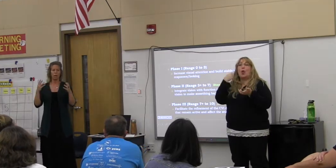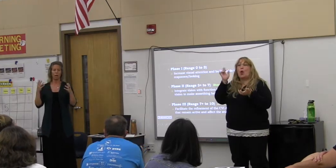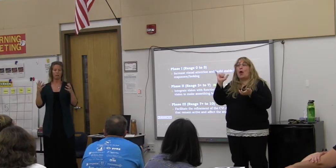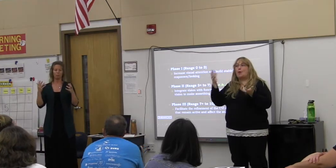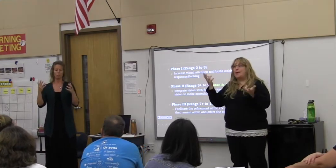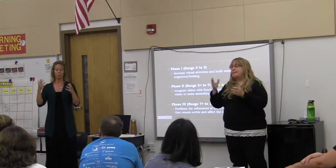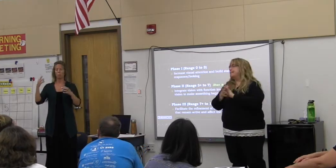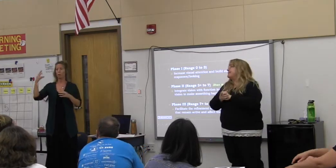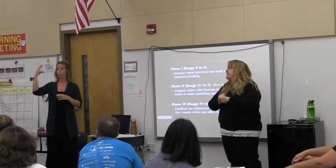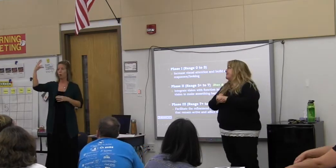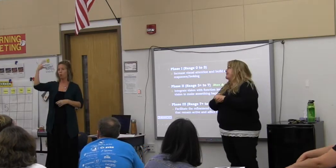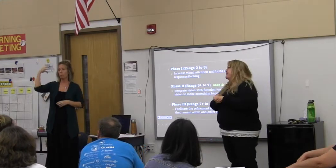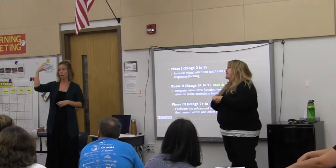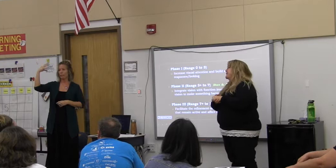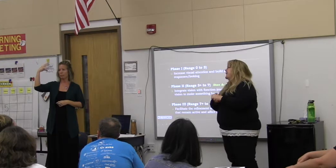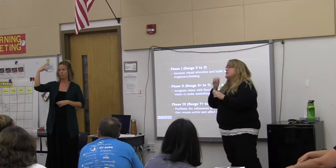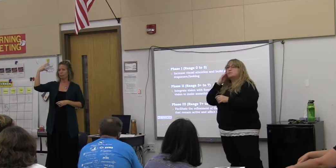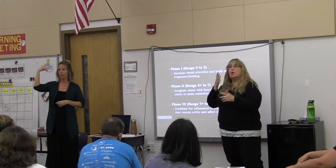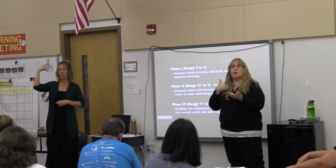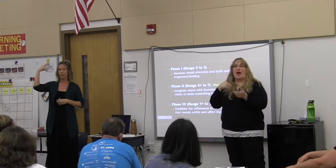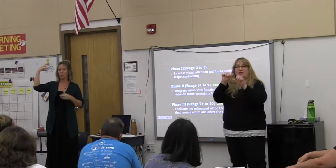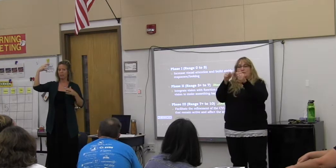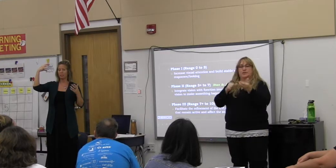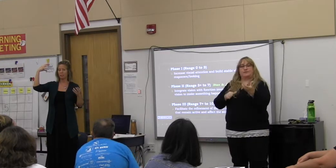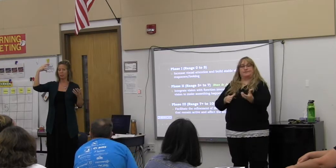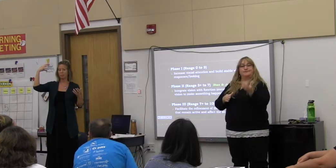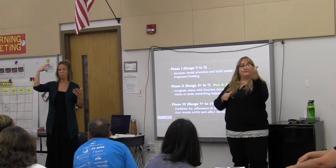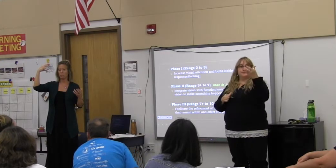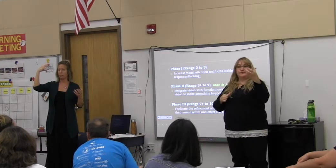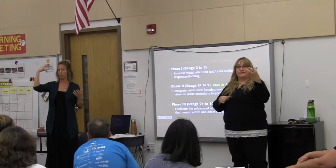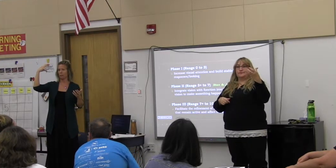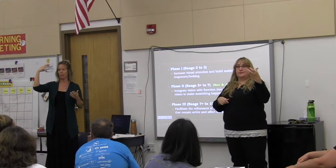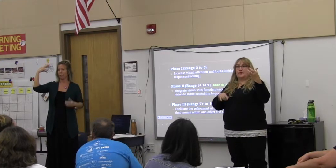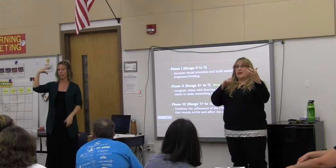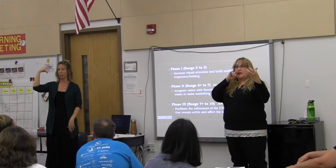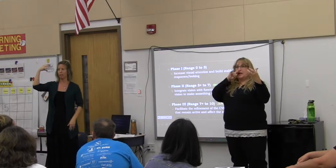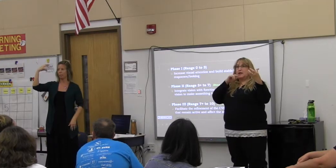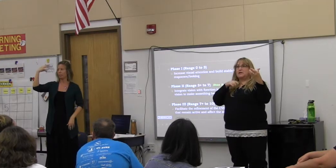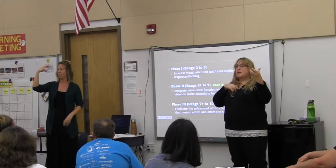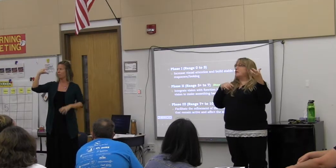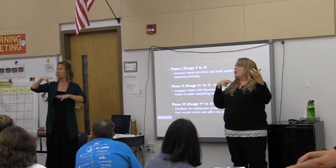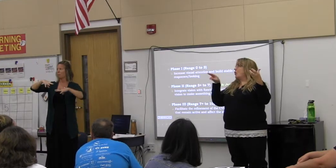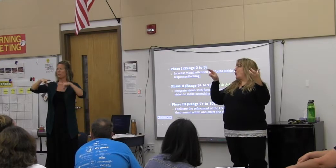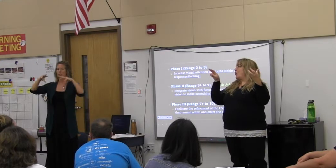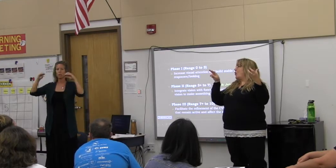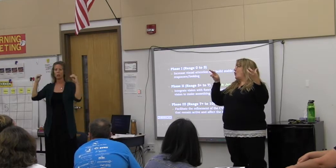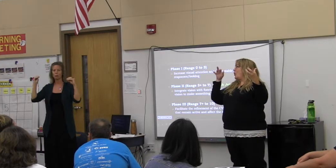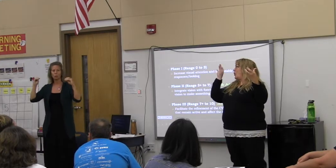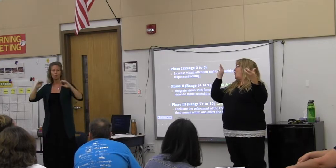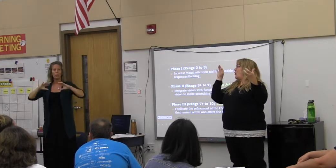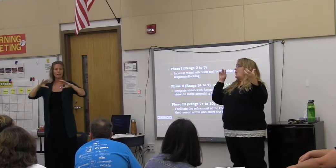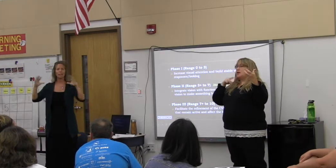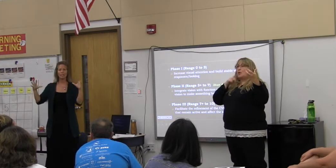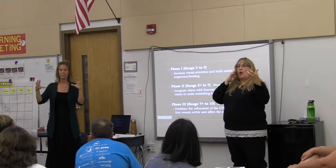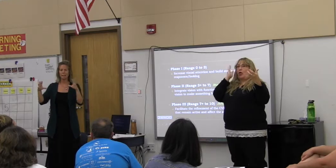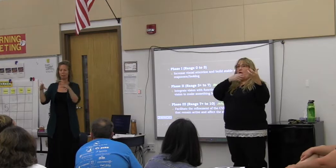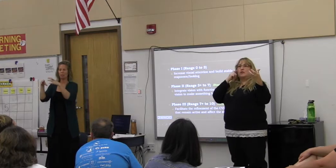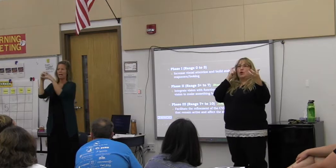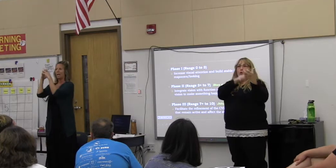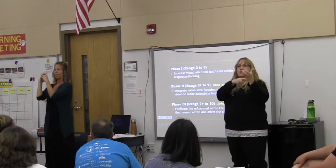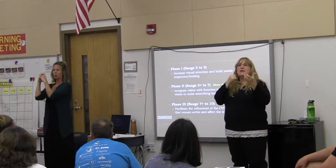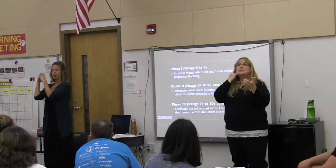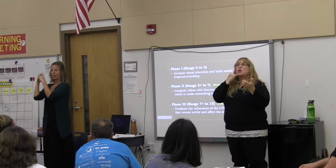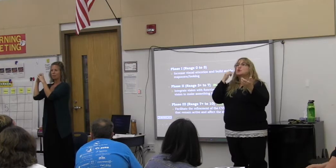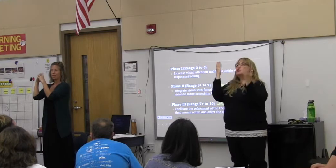do where we hold up an item, and these kiddos might not even look at the item. You might present it, we might be in a dark room, lights